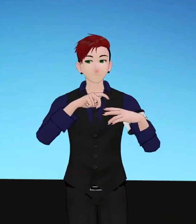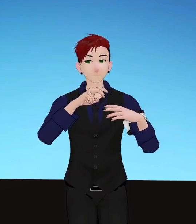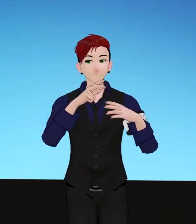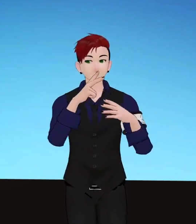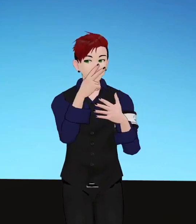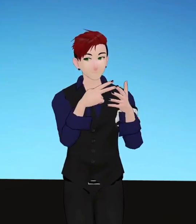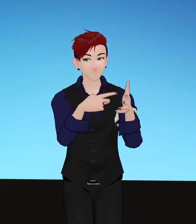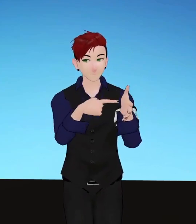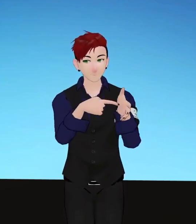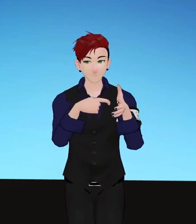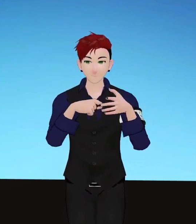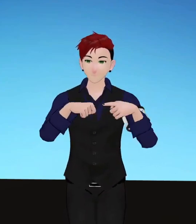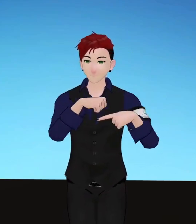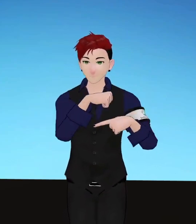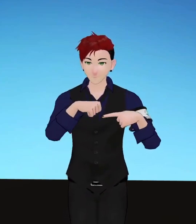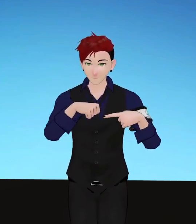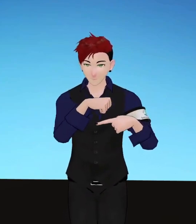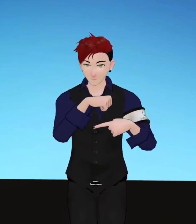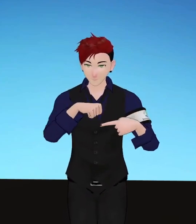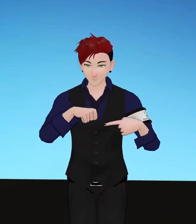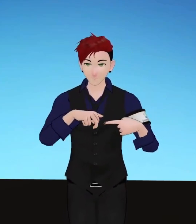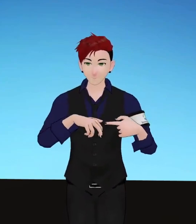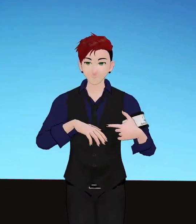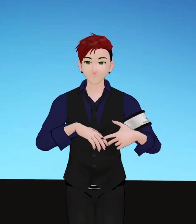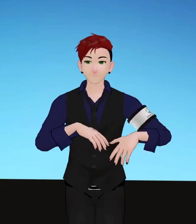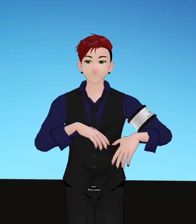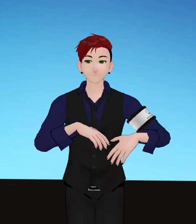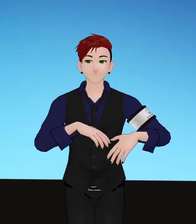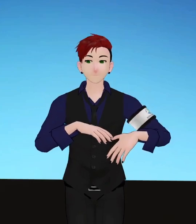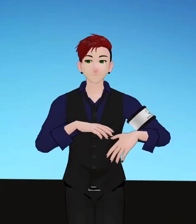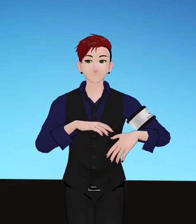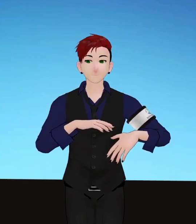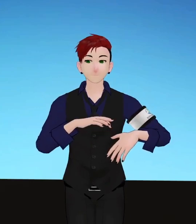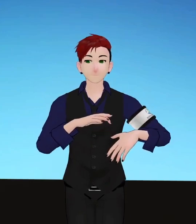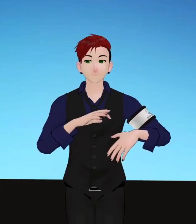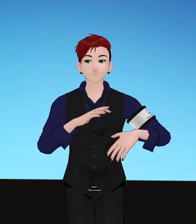practice. And tied to that,